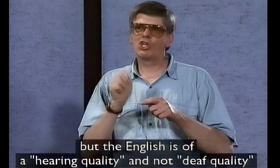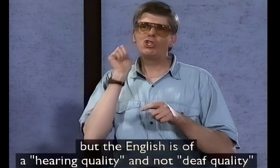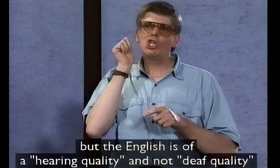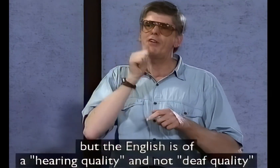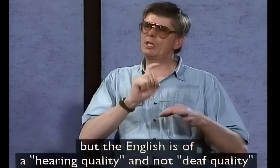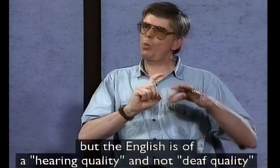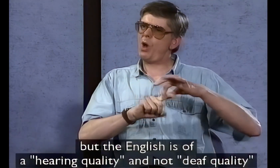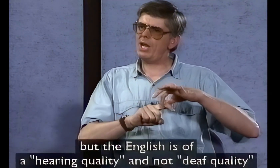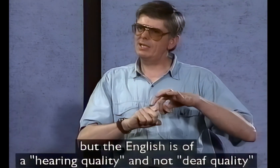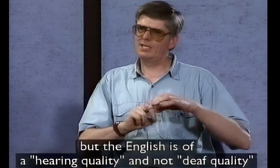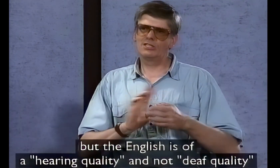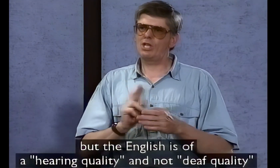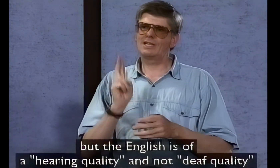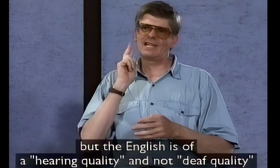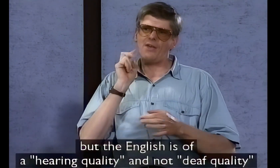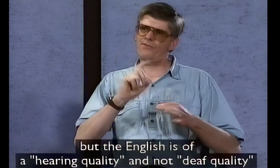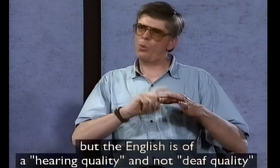hearing quality and not deaf quality,